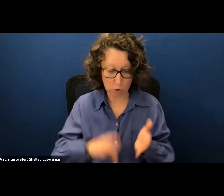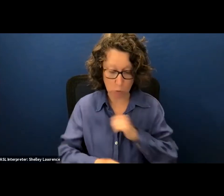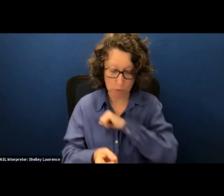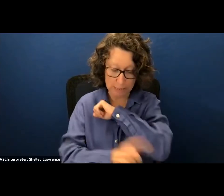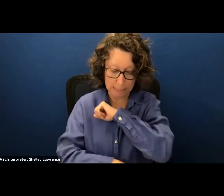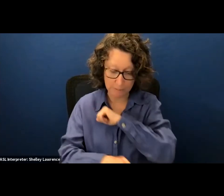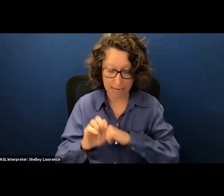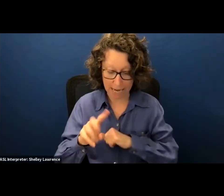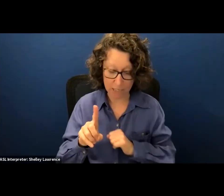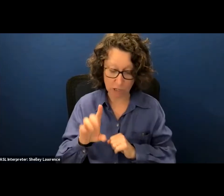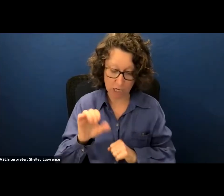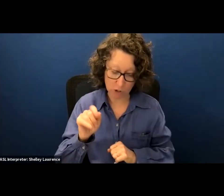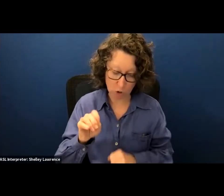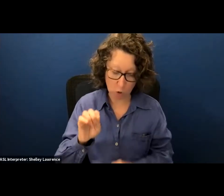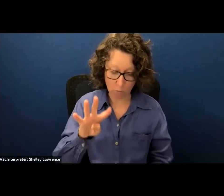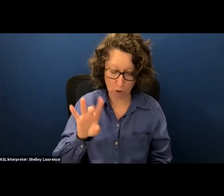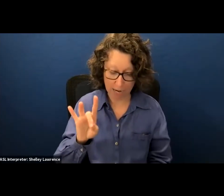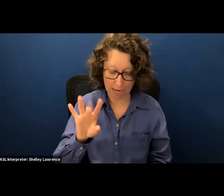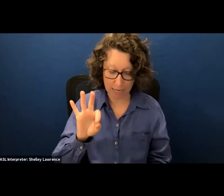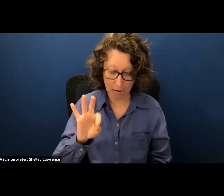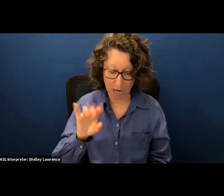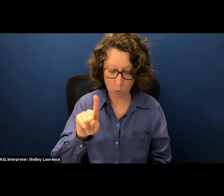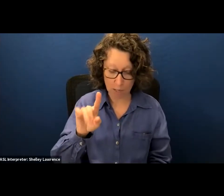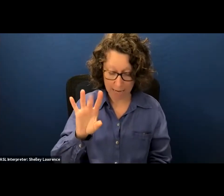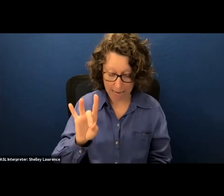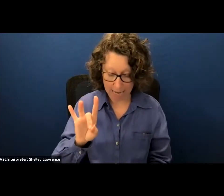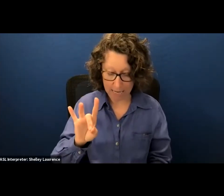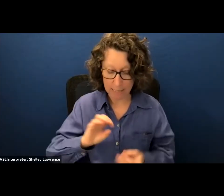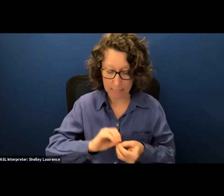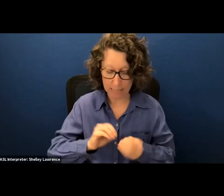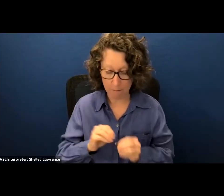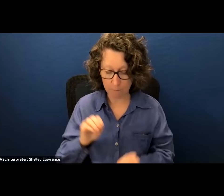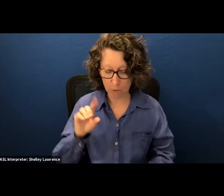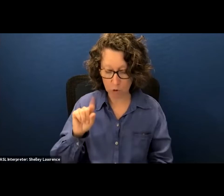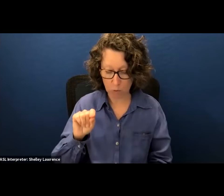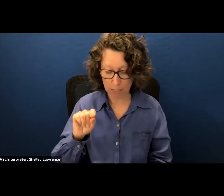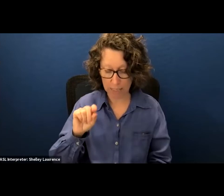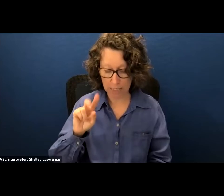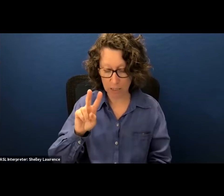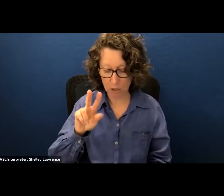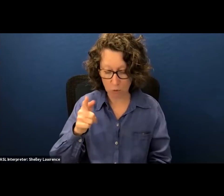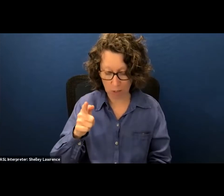Discipline Education Code 48918, case number